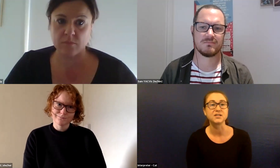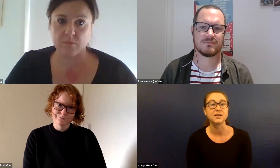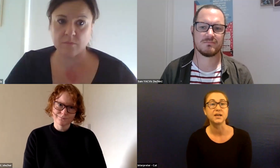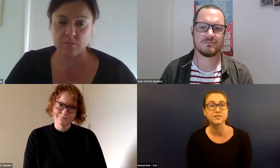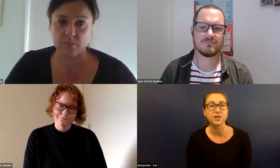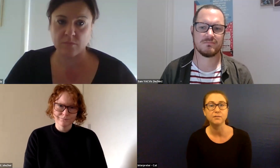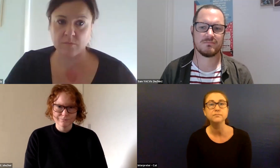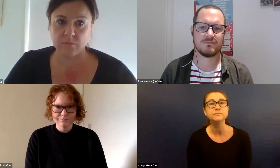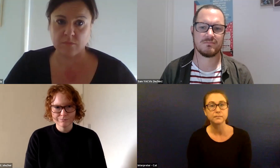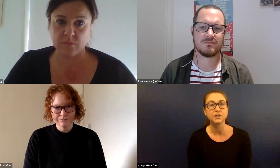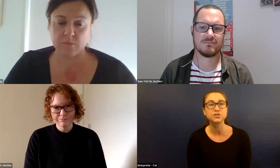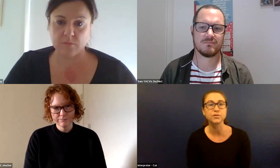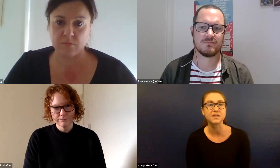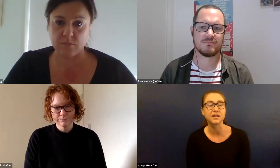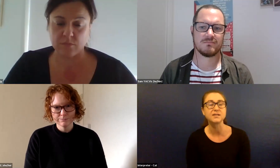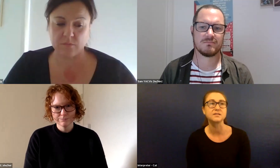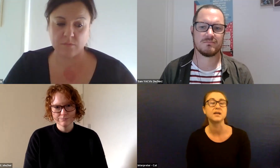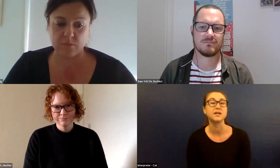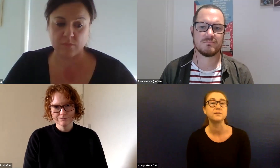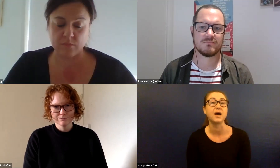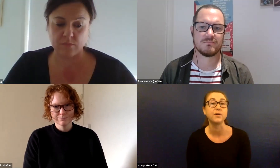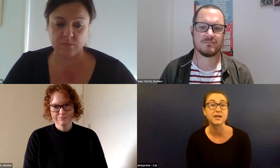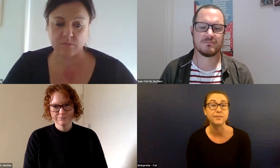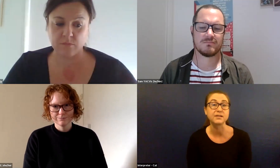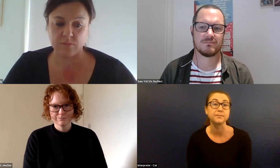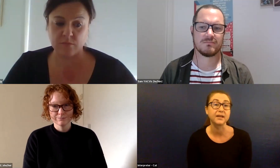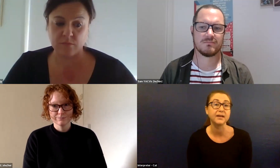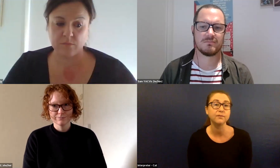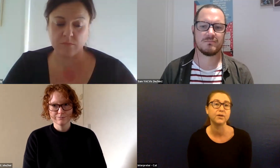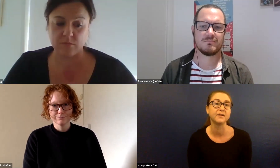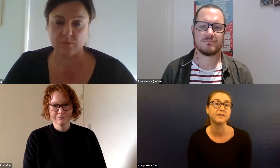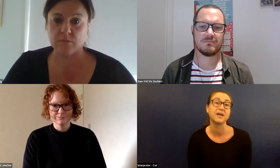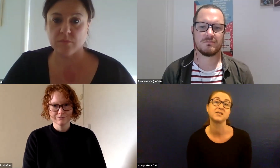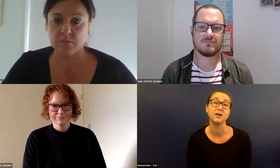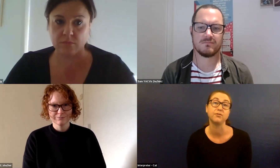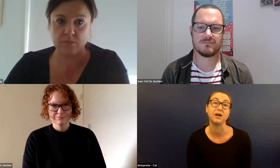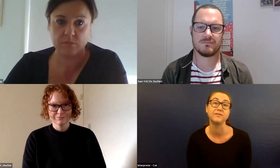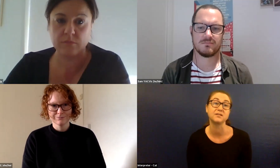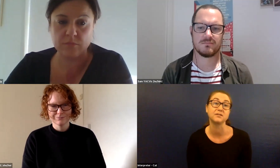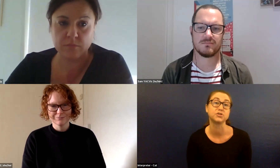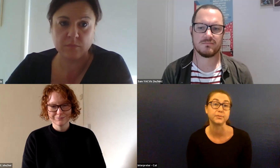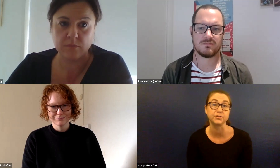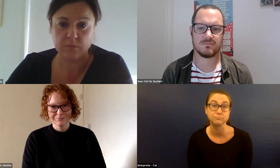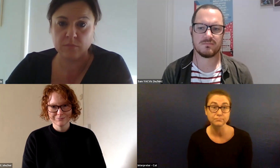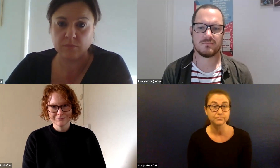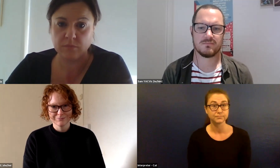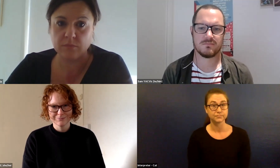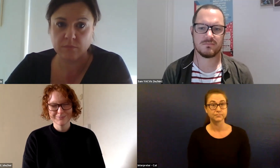that agenda ahead of time ensures that there isn't any power dynamics at play when that time arrives to